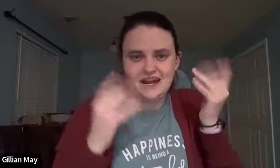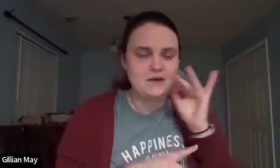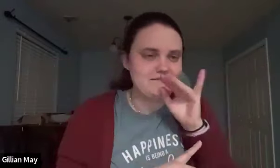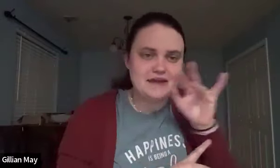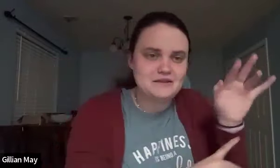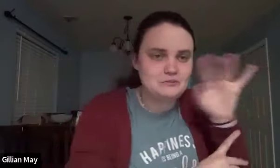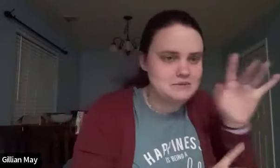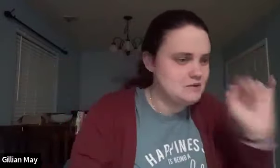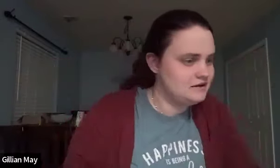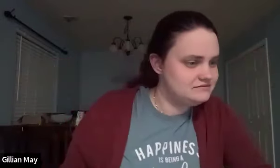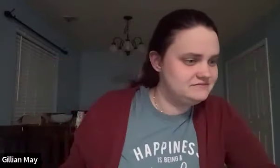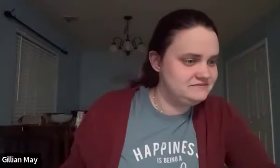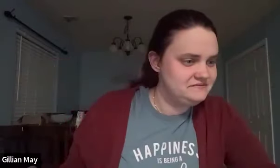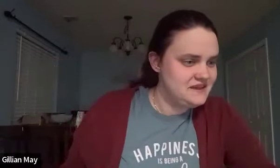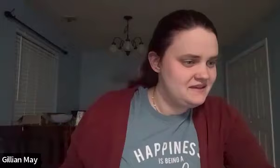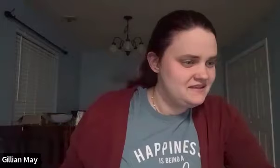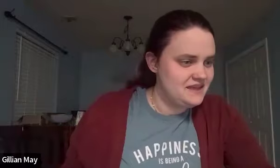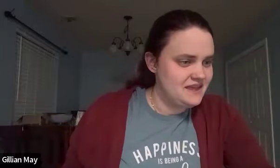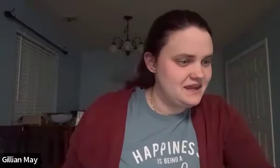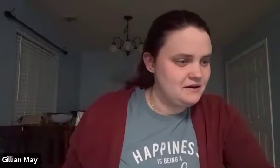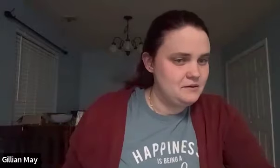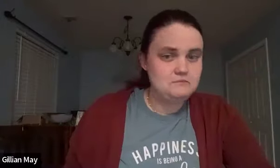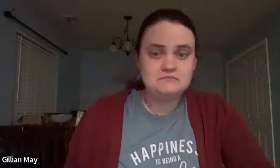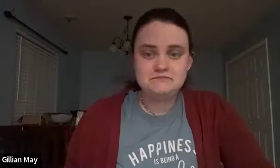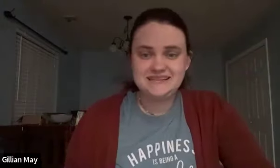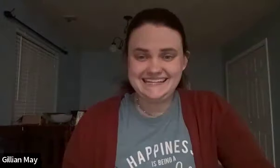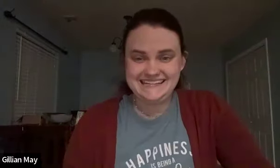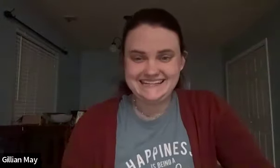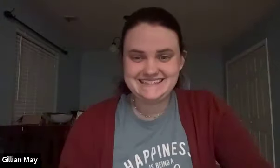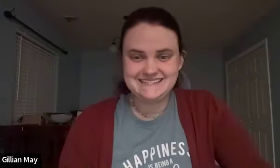I know I have to add my little blah, blah, blah. Then please.